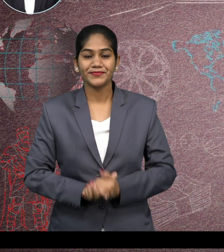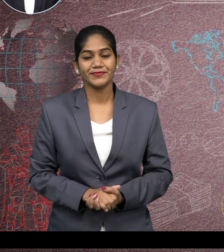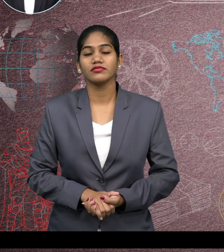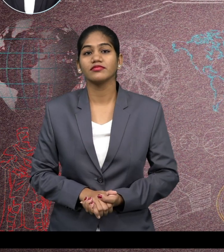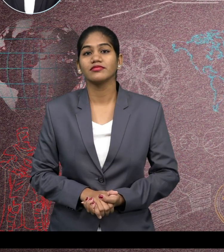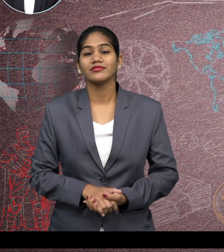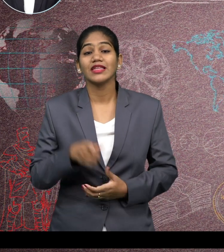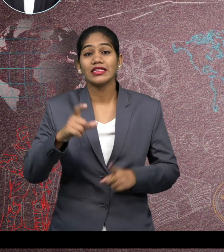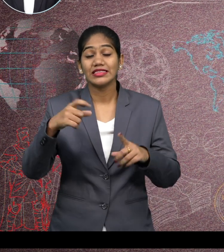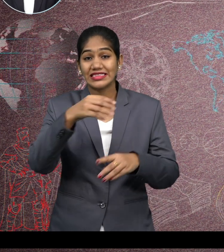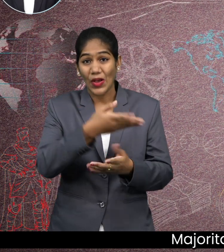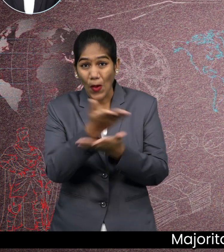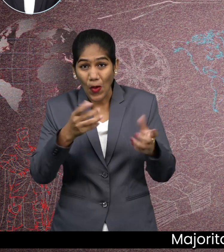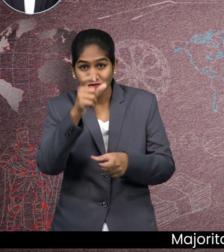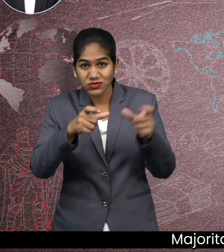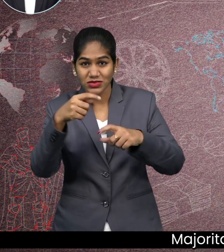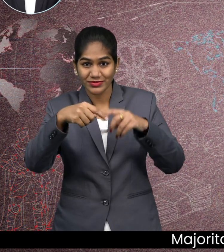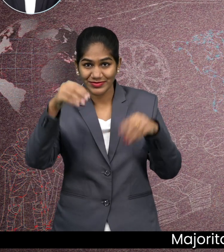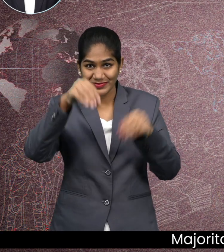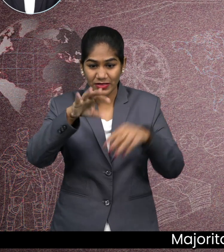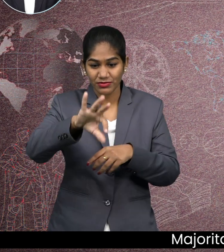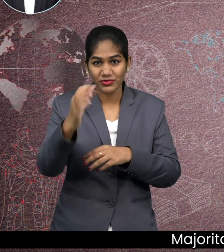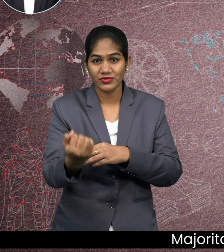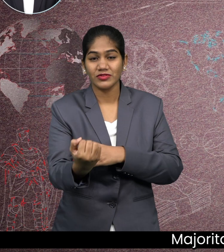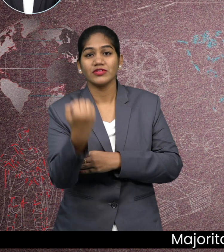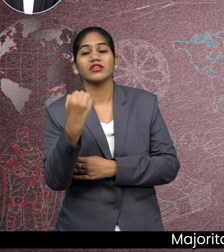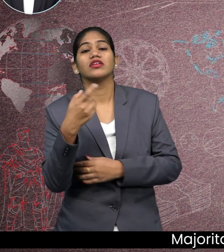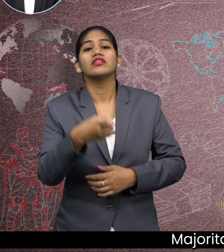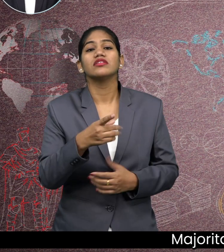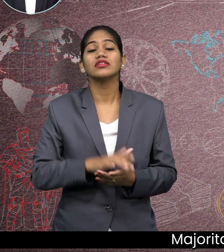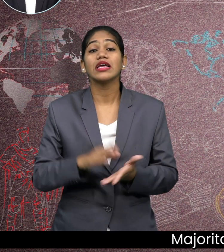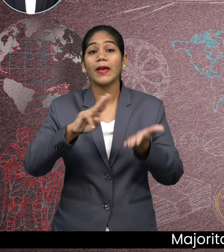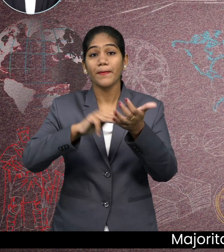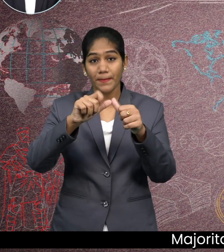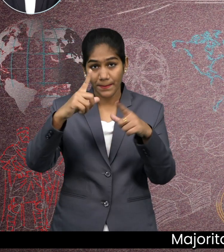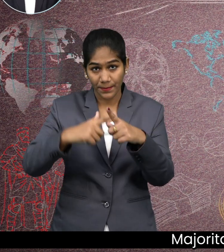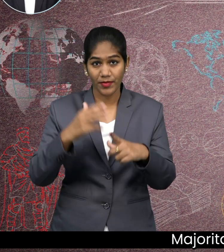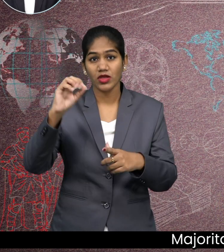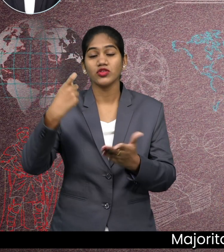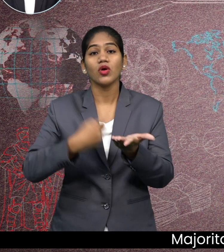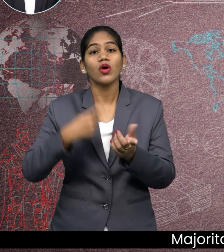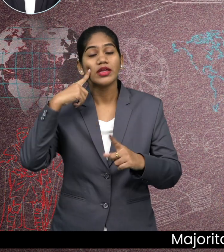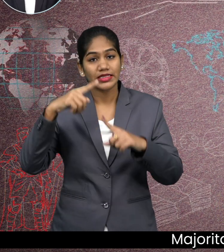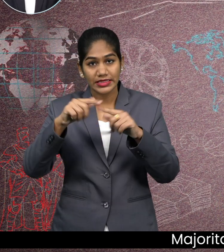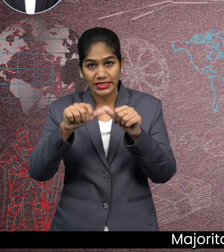democracy. democracy democracy democracy Voices inclusive independence